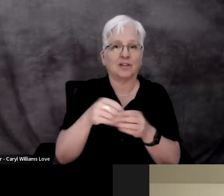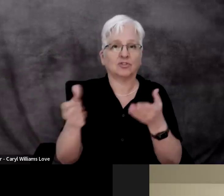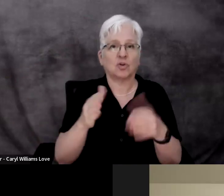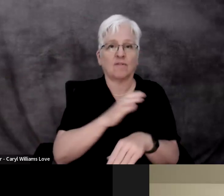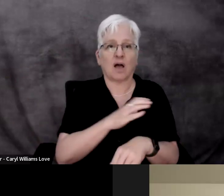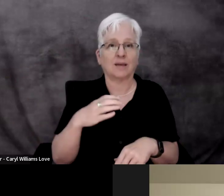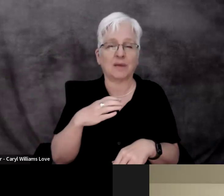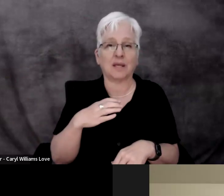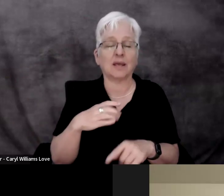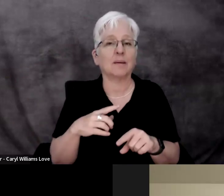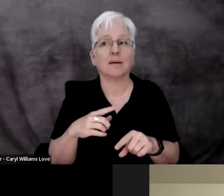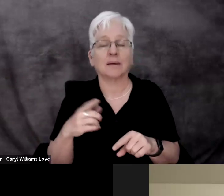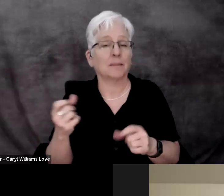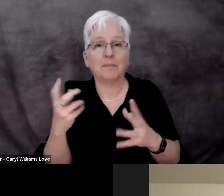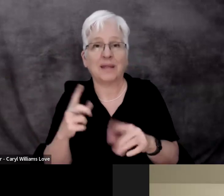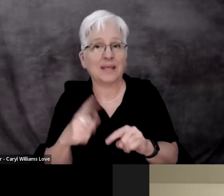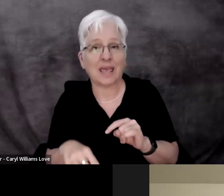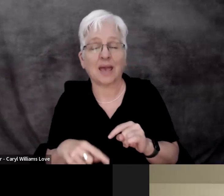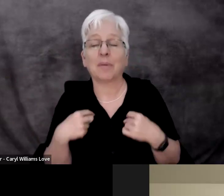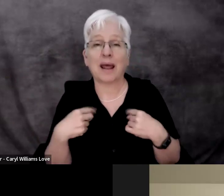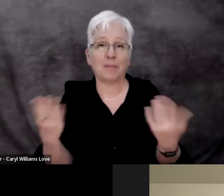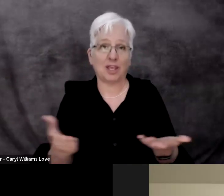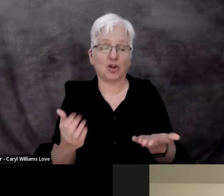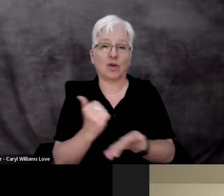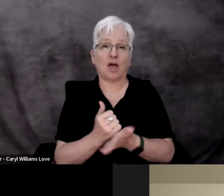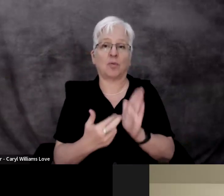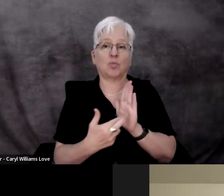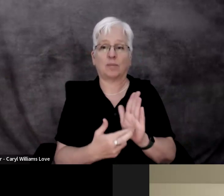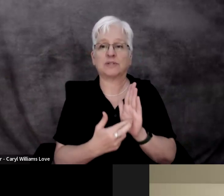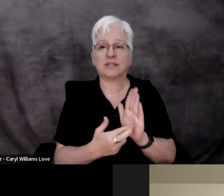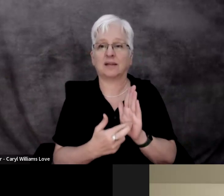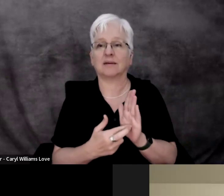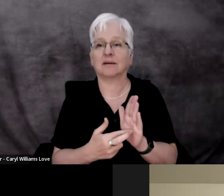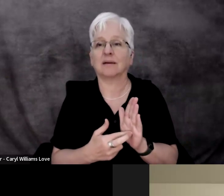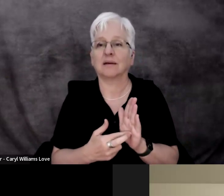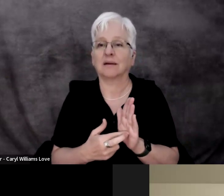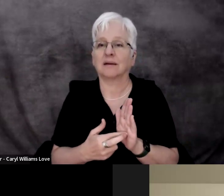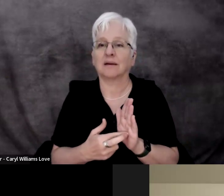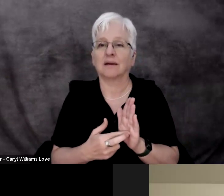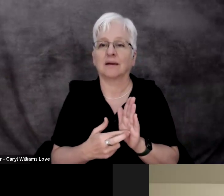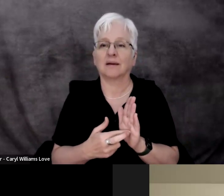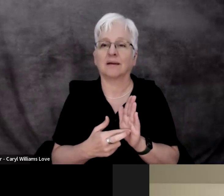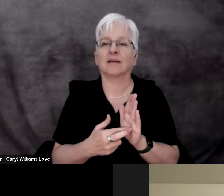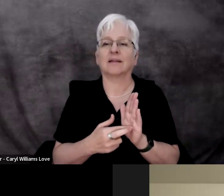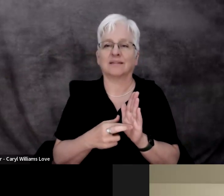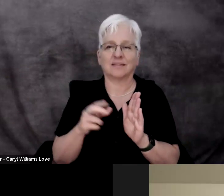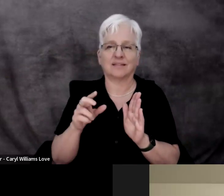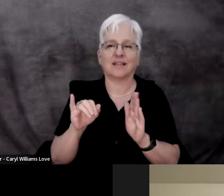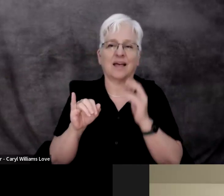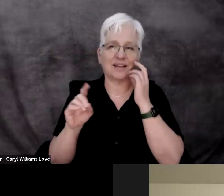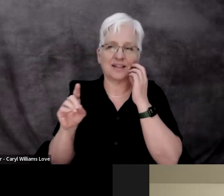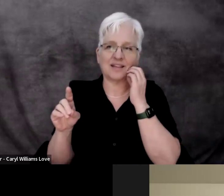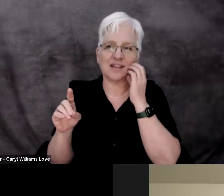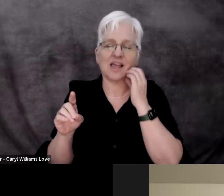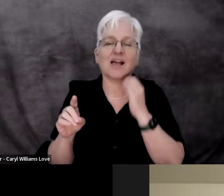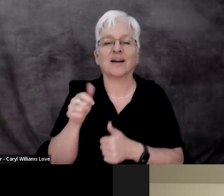to do my best to represent him. So involve parents of this population. And please know that parents, make this quick, we've